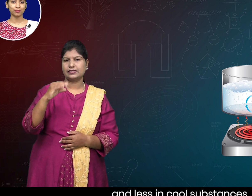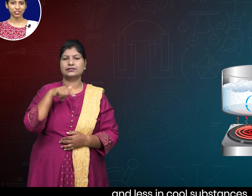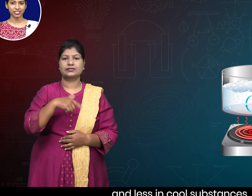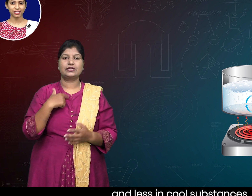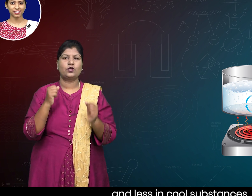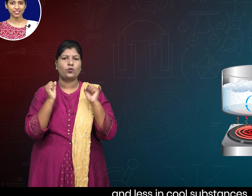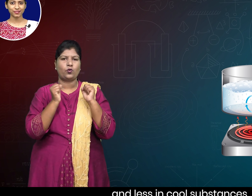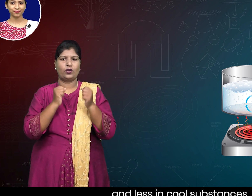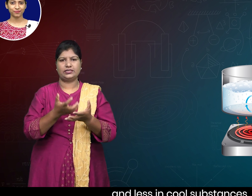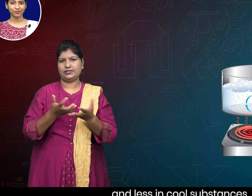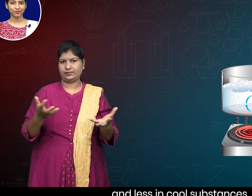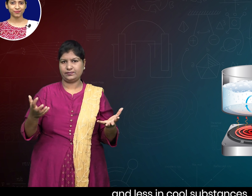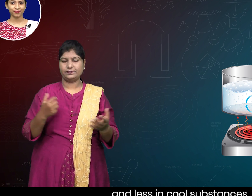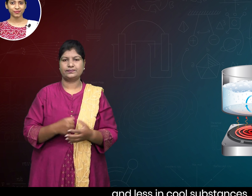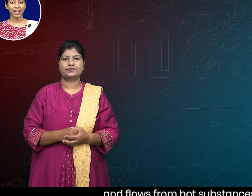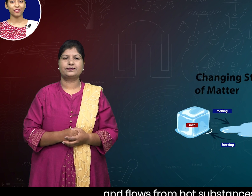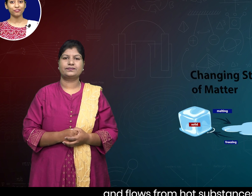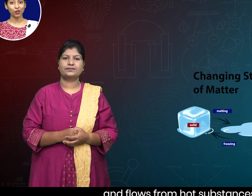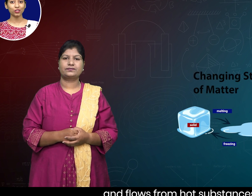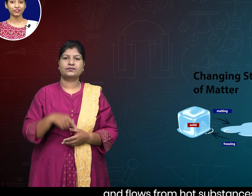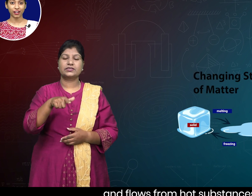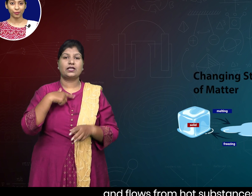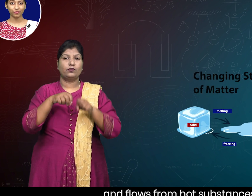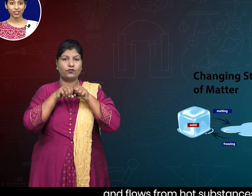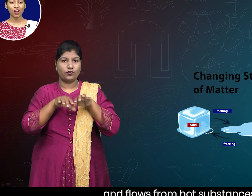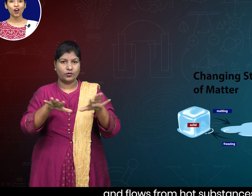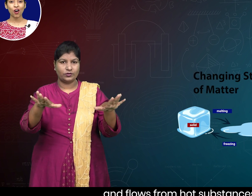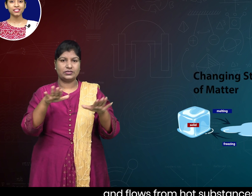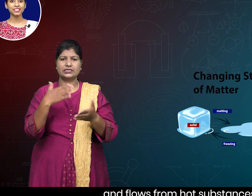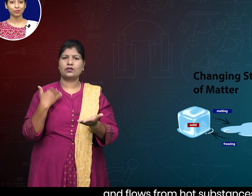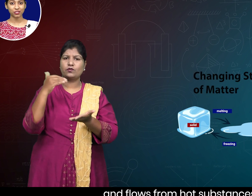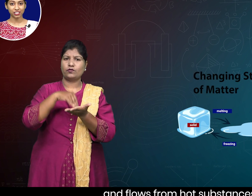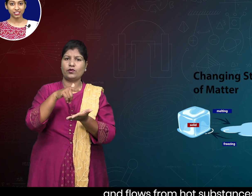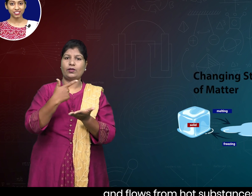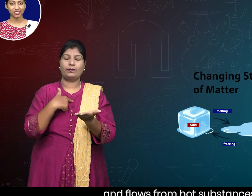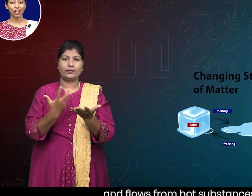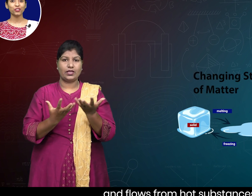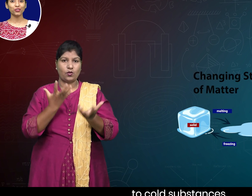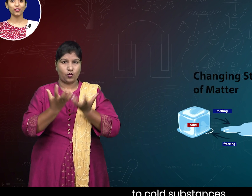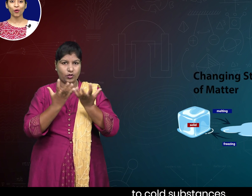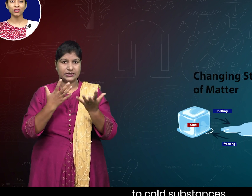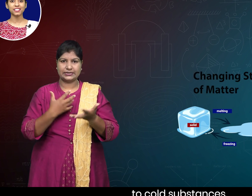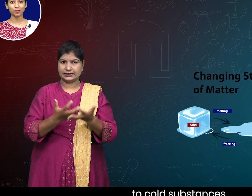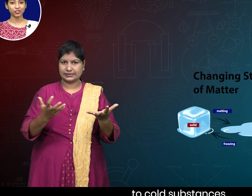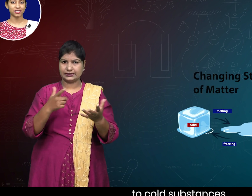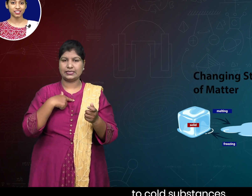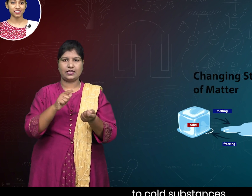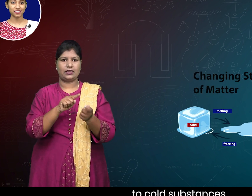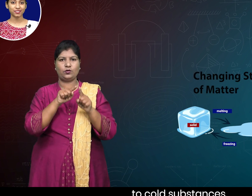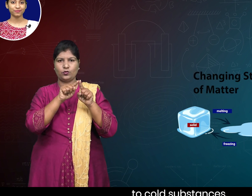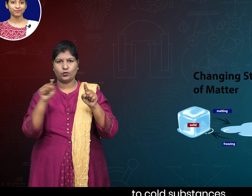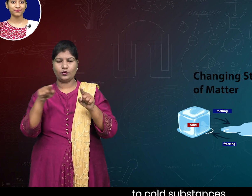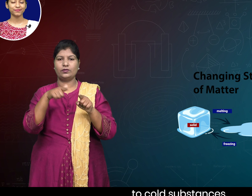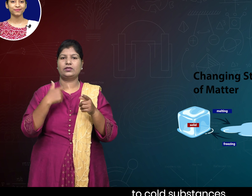cold substances, and flows from hot substances to cold